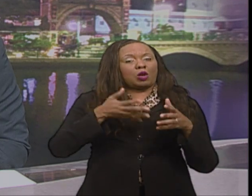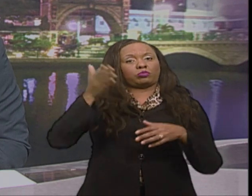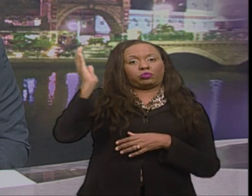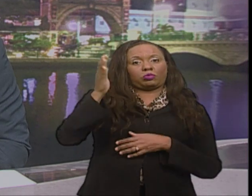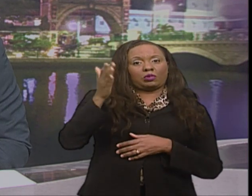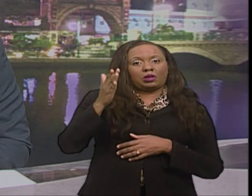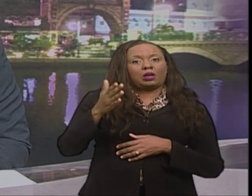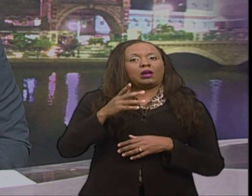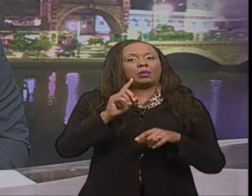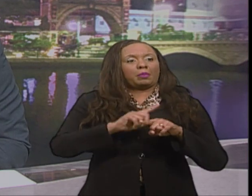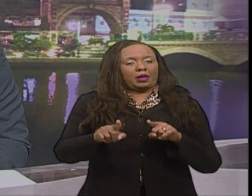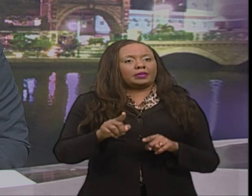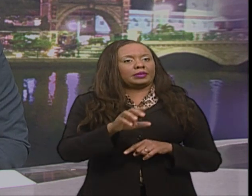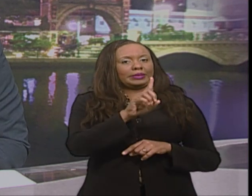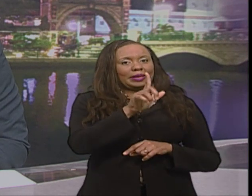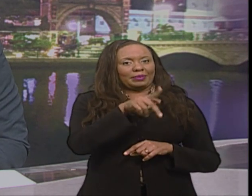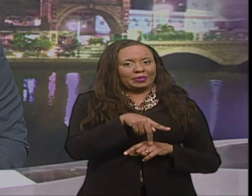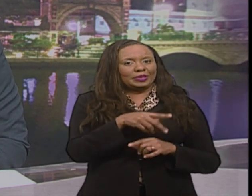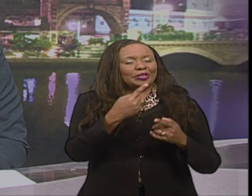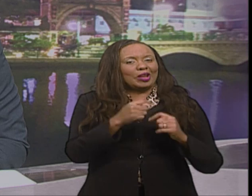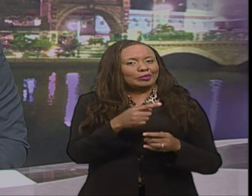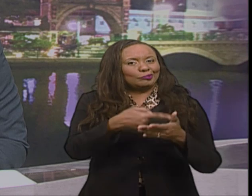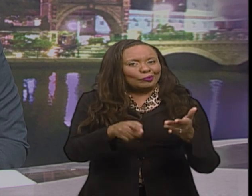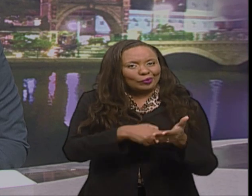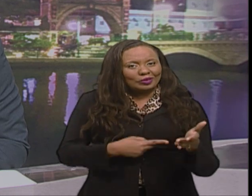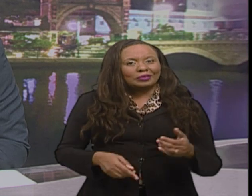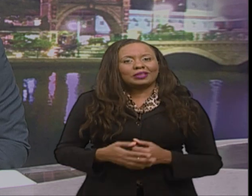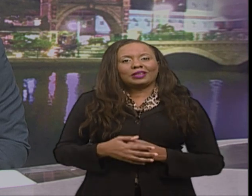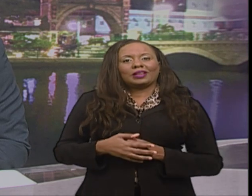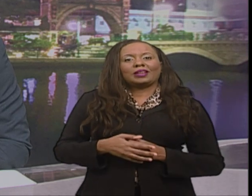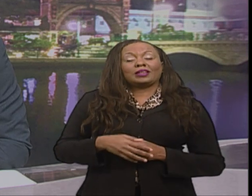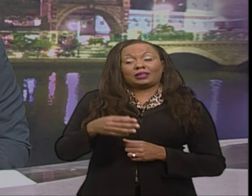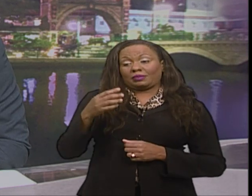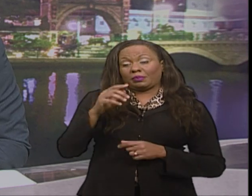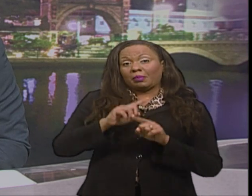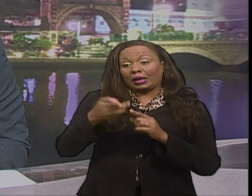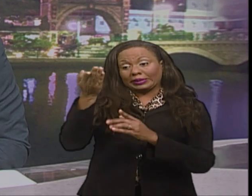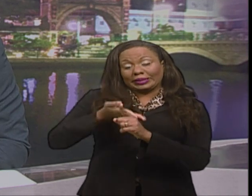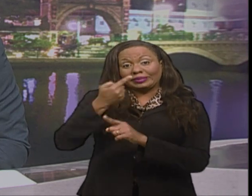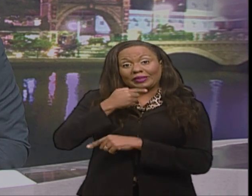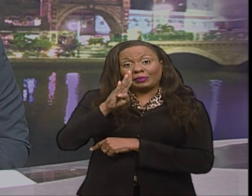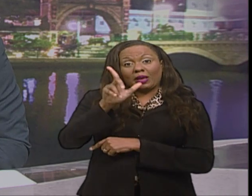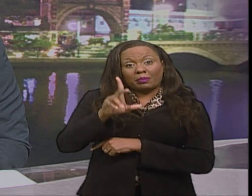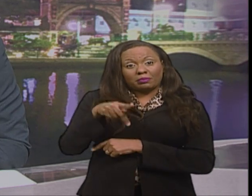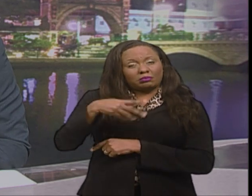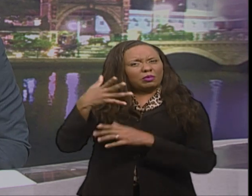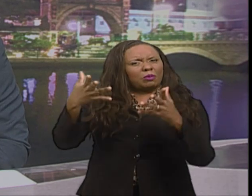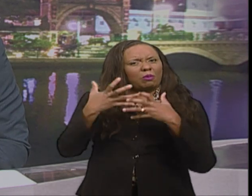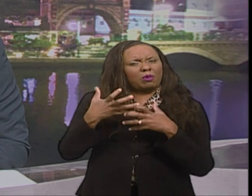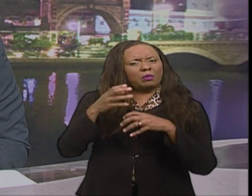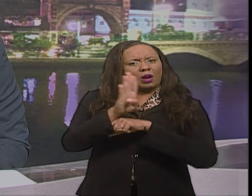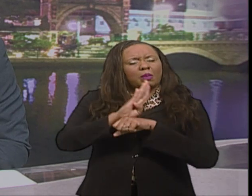Recovery Plan. Senator Abrams says the BLP wants to see Barbados back on track, stressing that the opposition was not